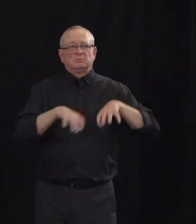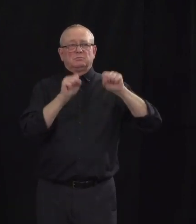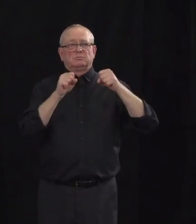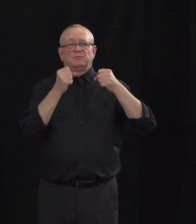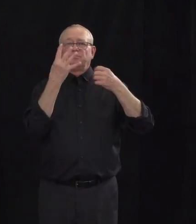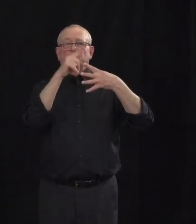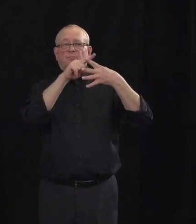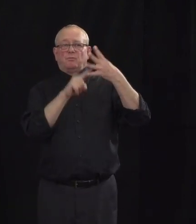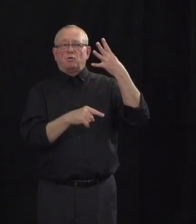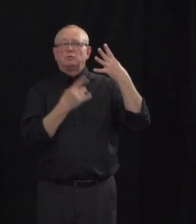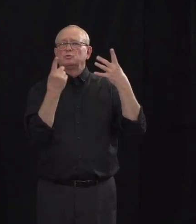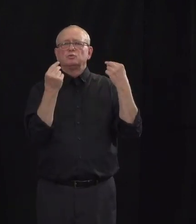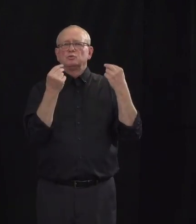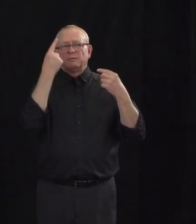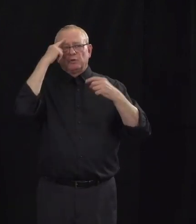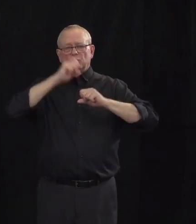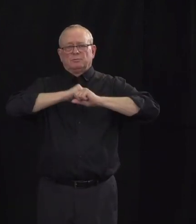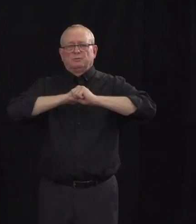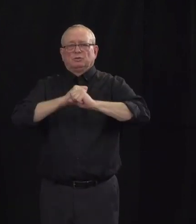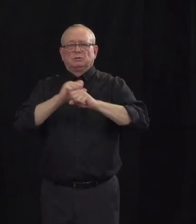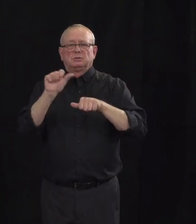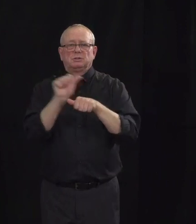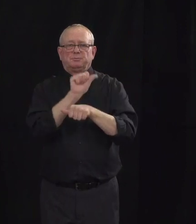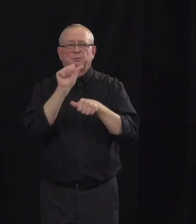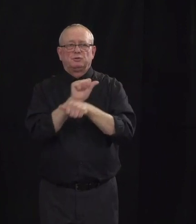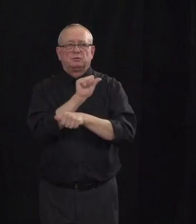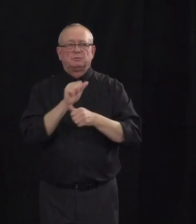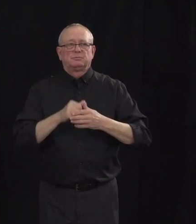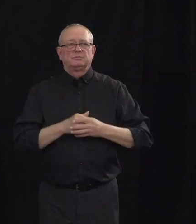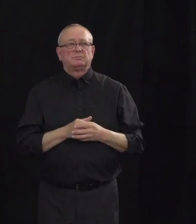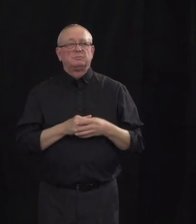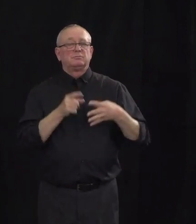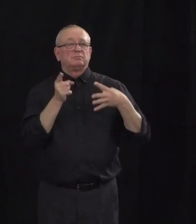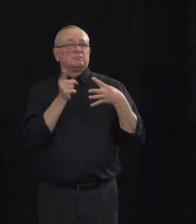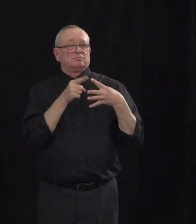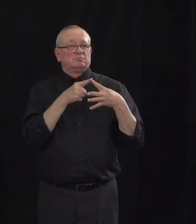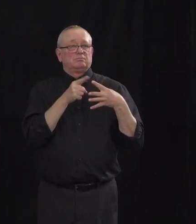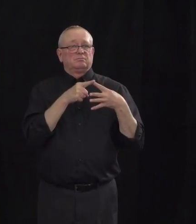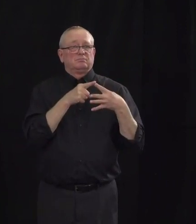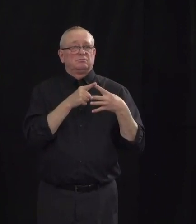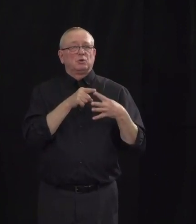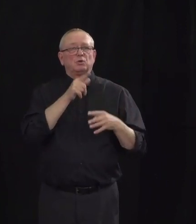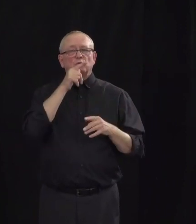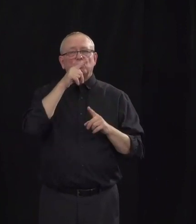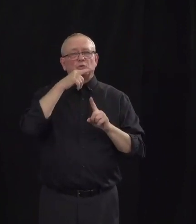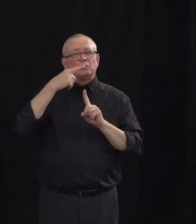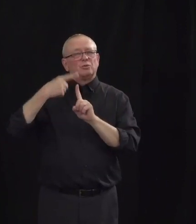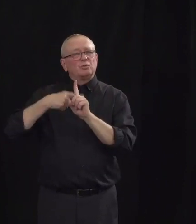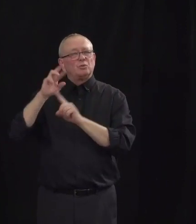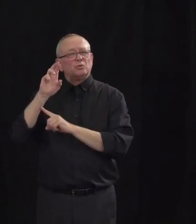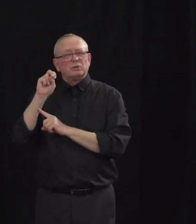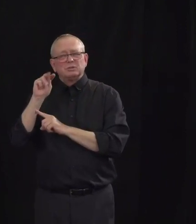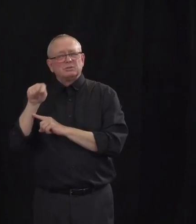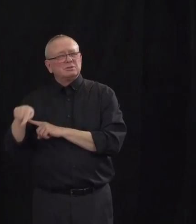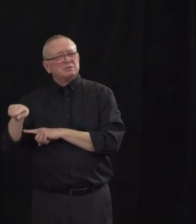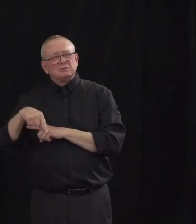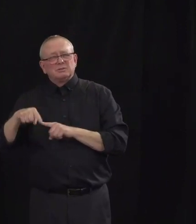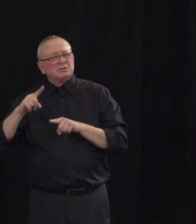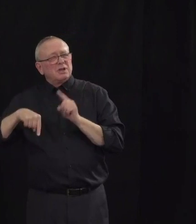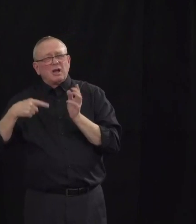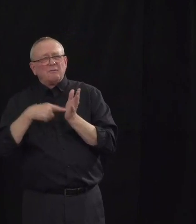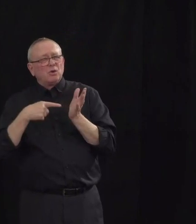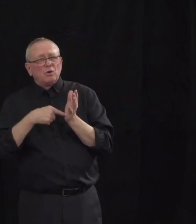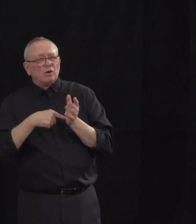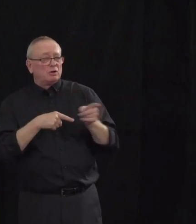all, no one in Alberta will be evicted for non-payment of rent in the month of April. Second of